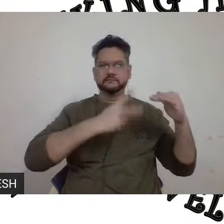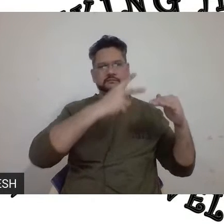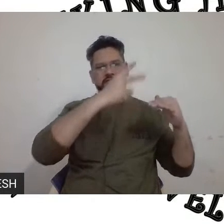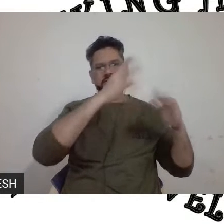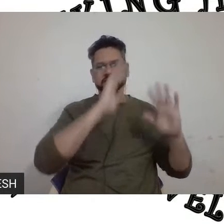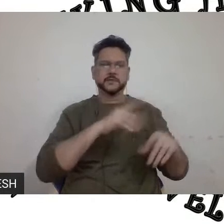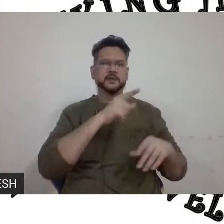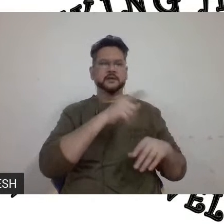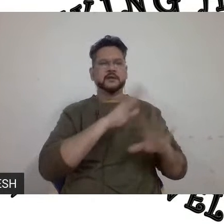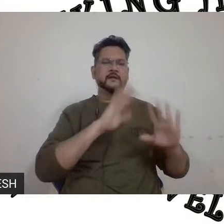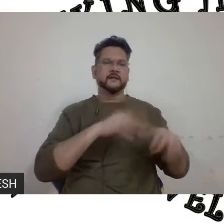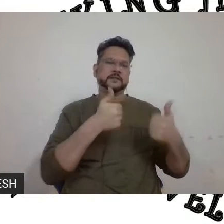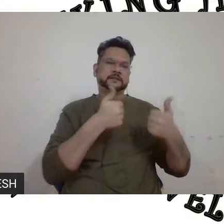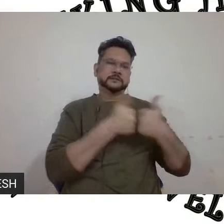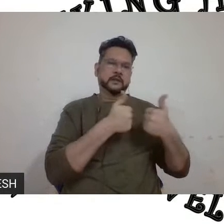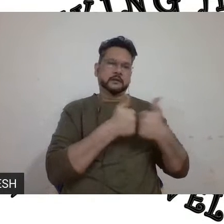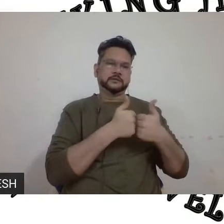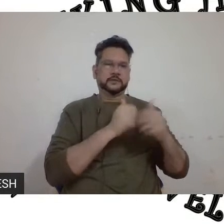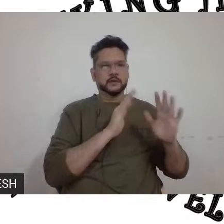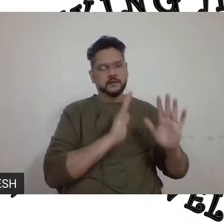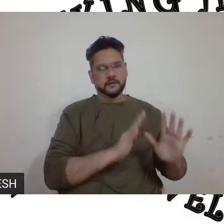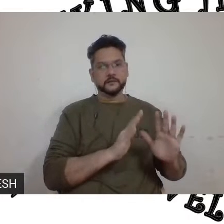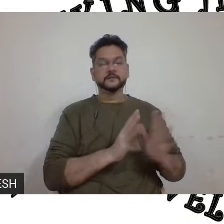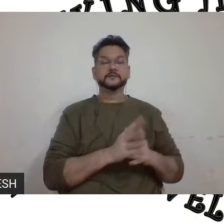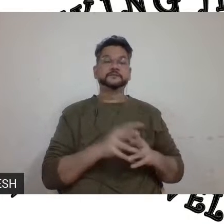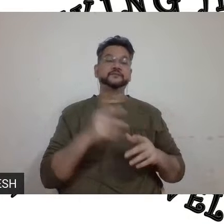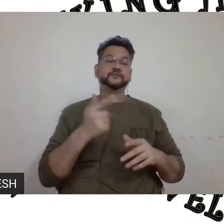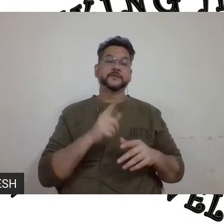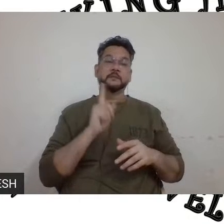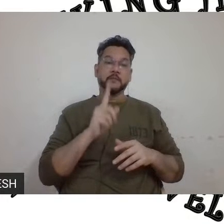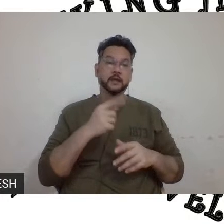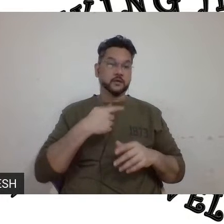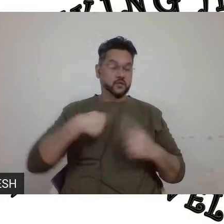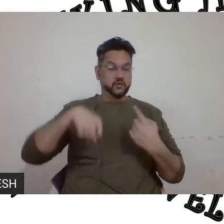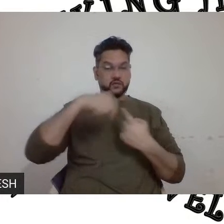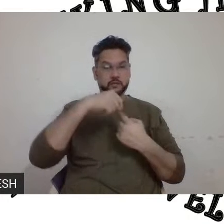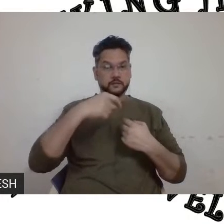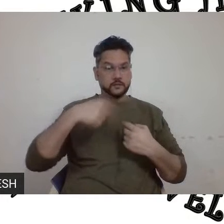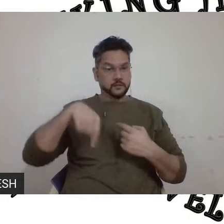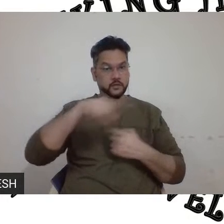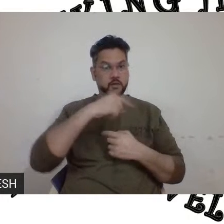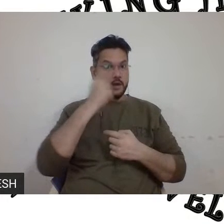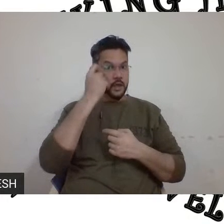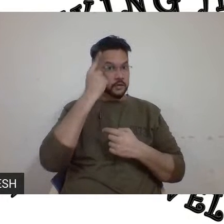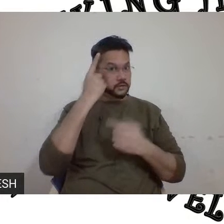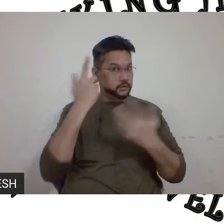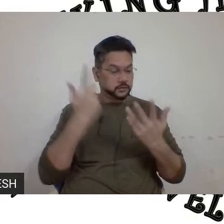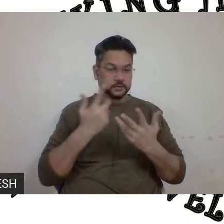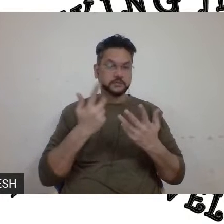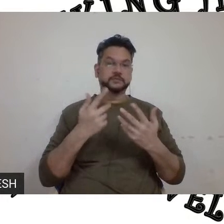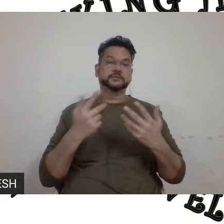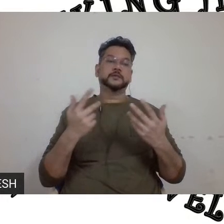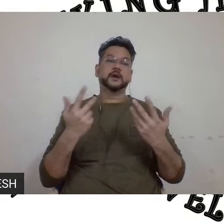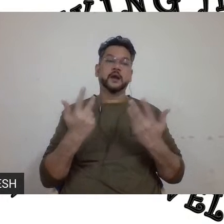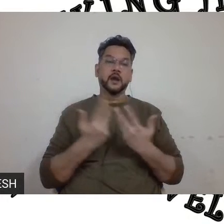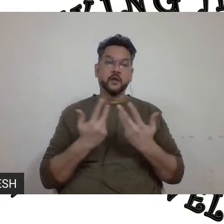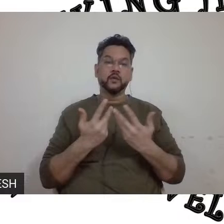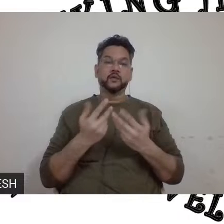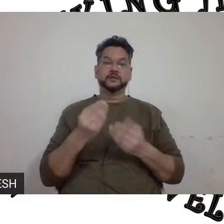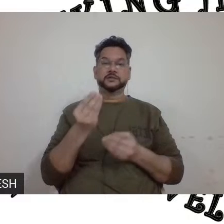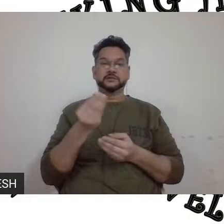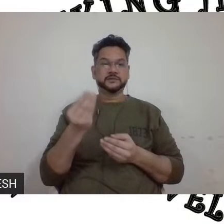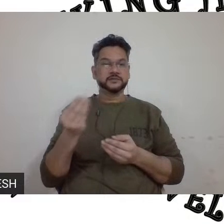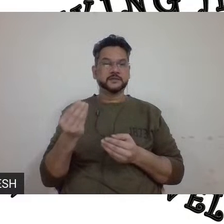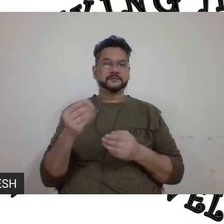own. So basically, we really need to understand that how certain parameters can